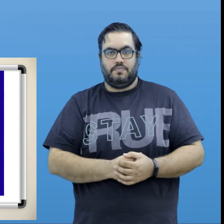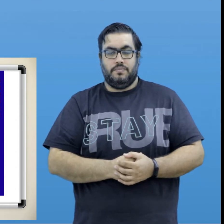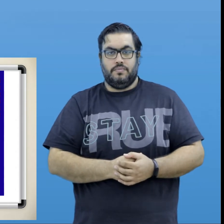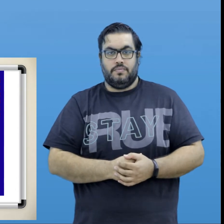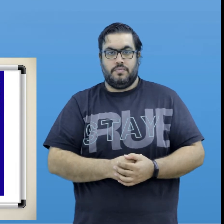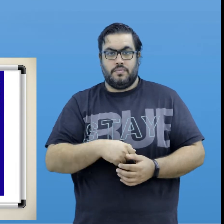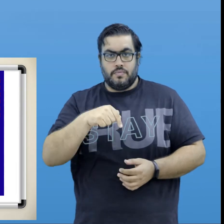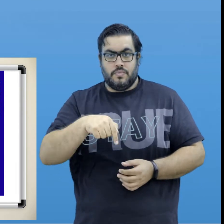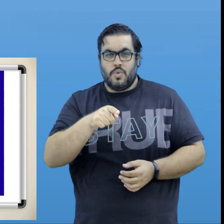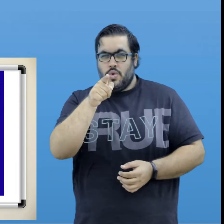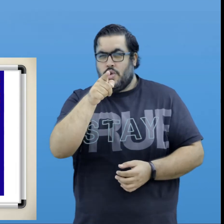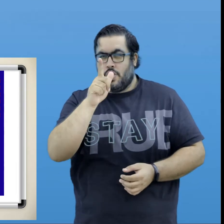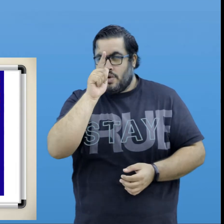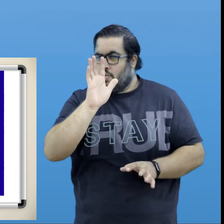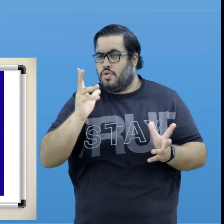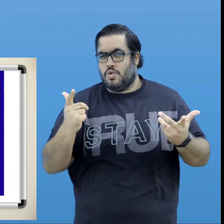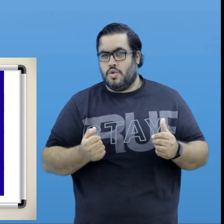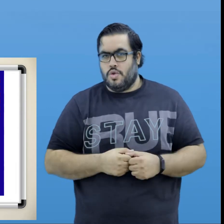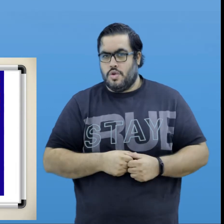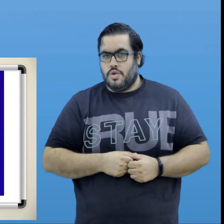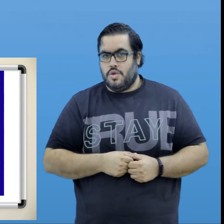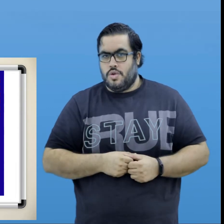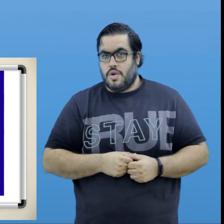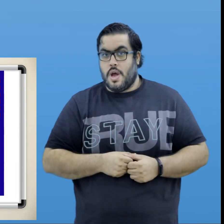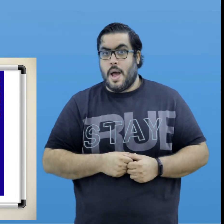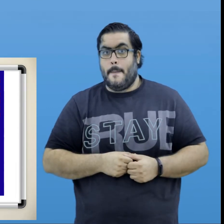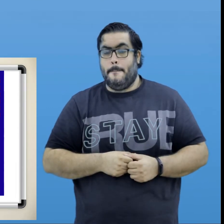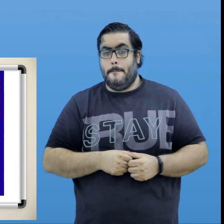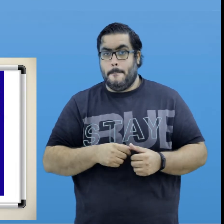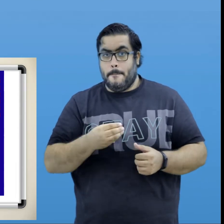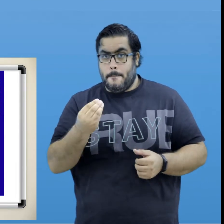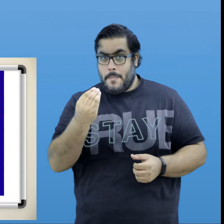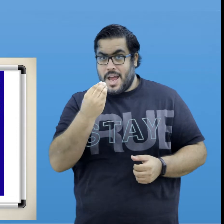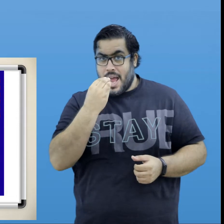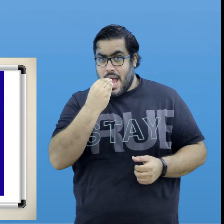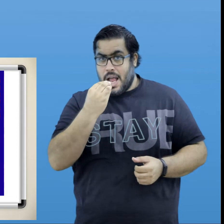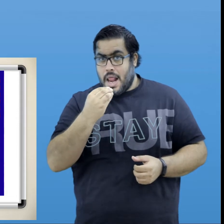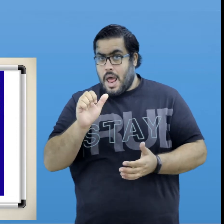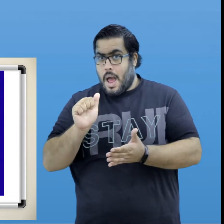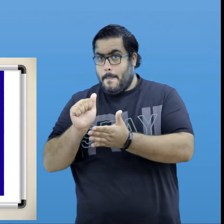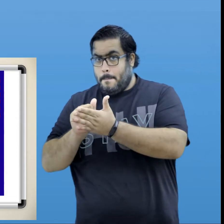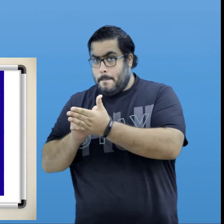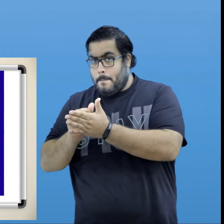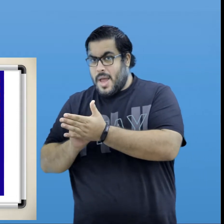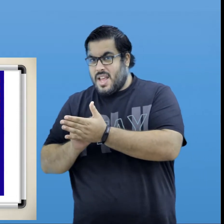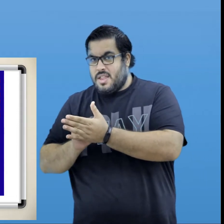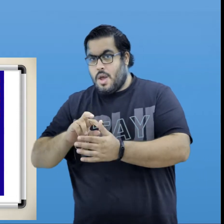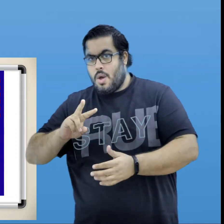Now, which do you prefer? Homemade food or fast foods? And give